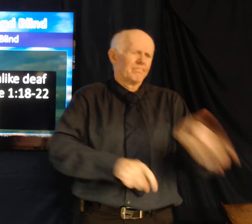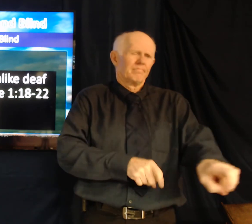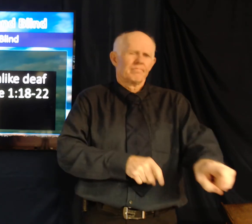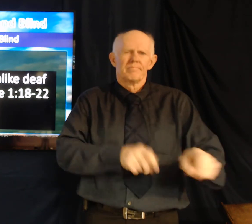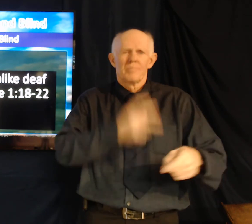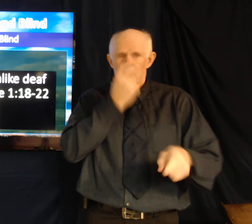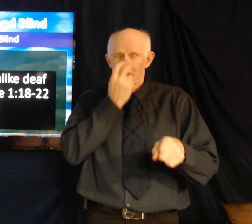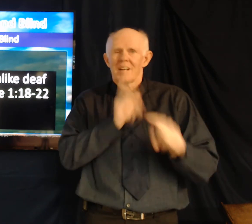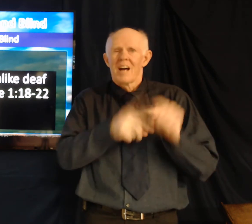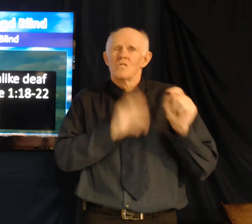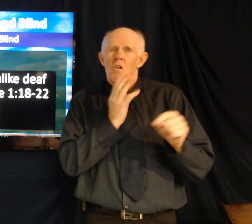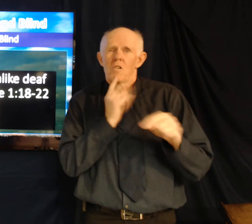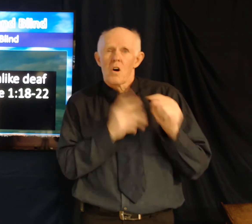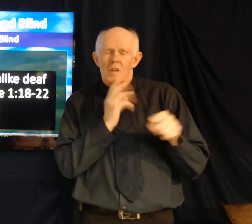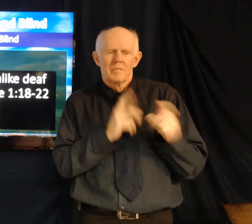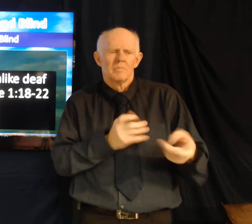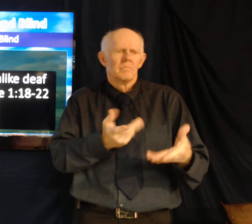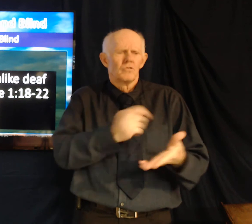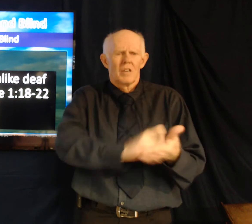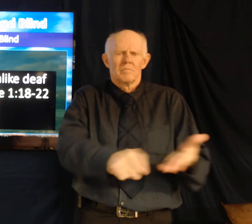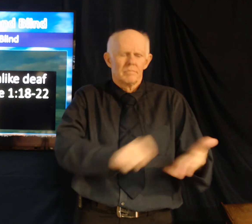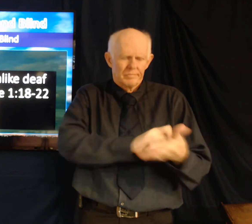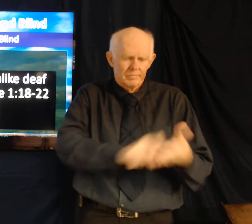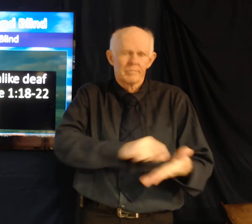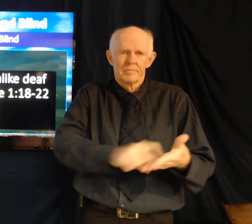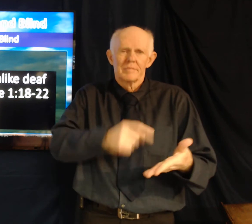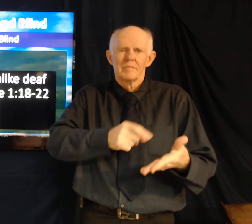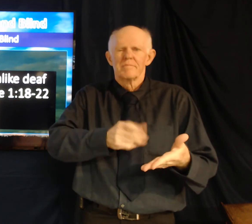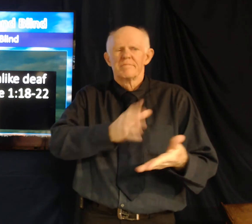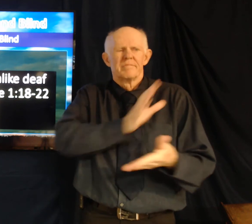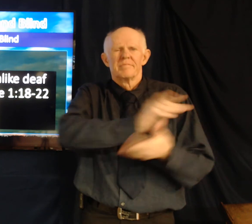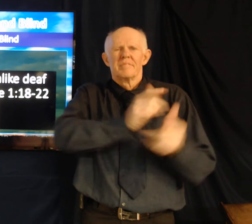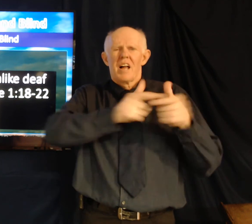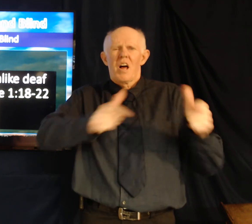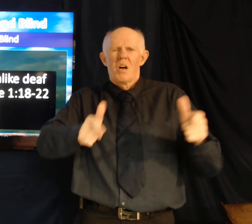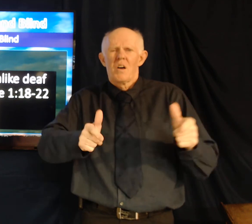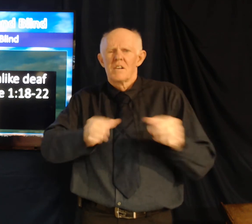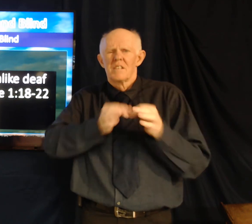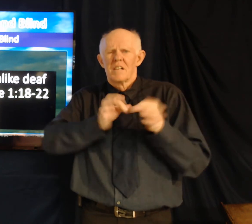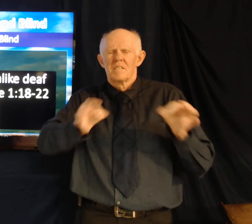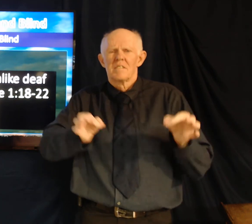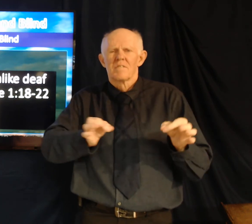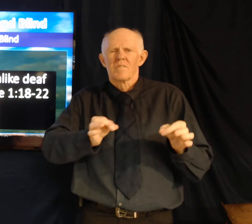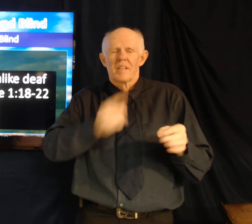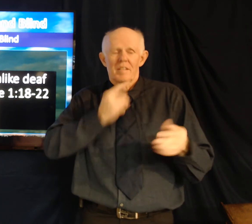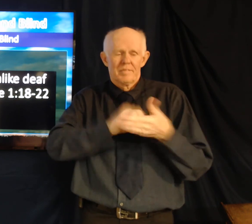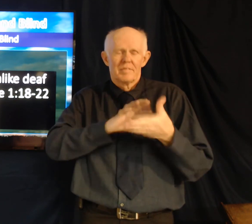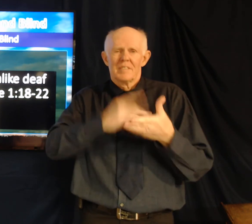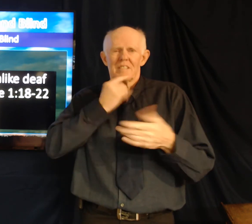He didn't want to, but his wife did. So he listened to his wife.